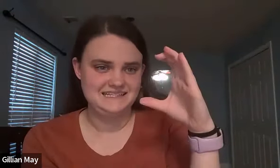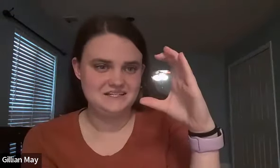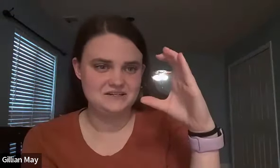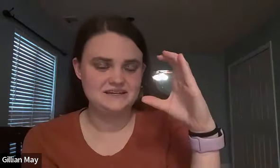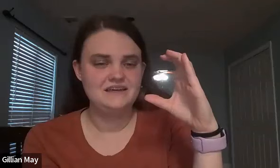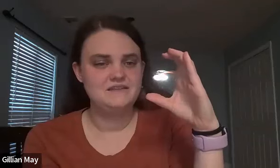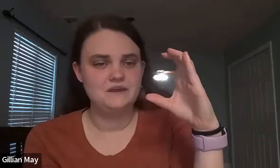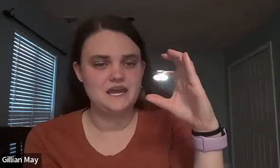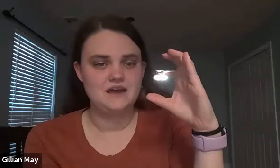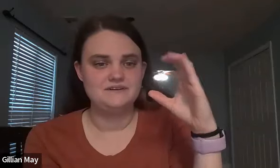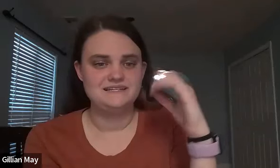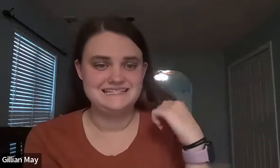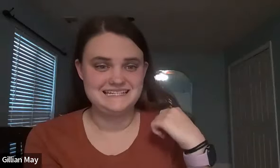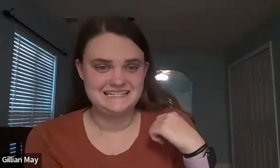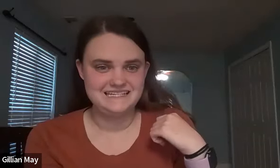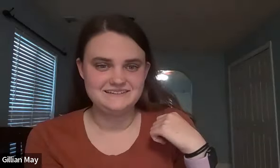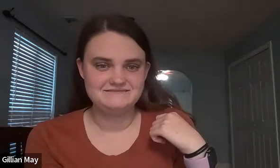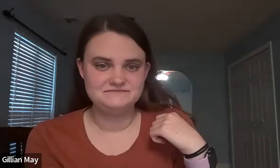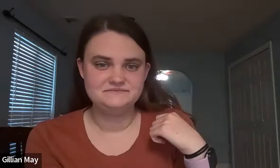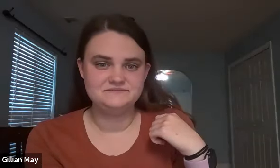C. Good. Then we have D.